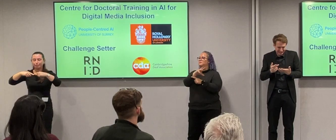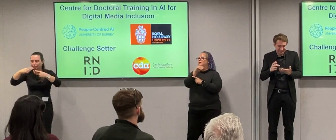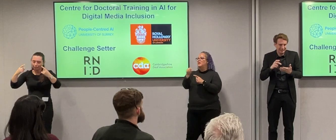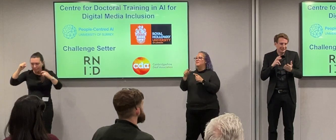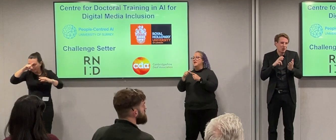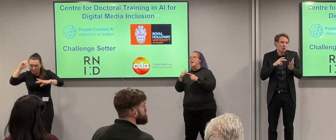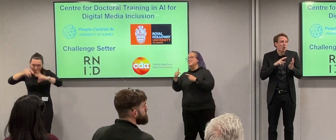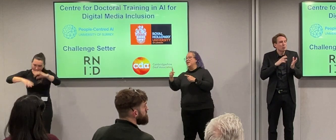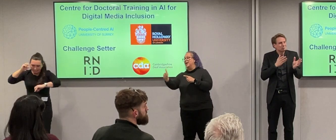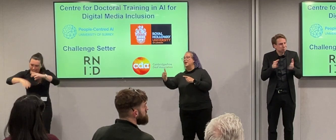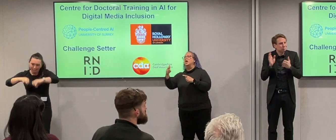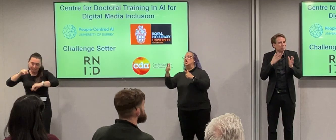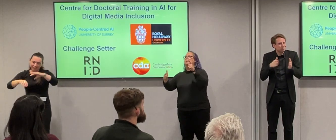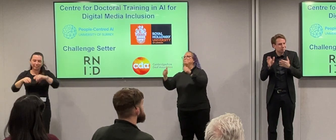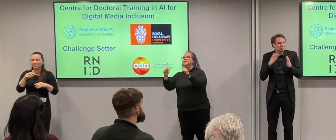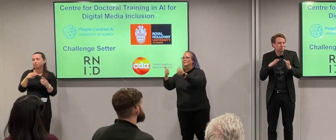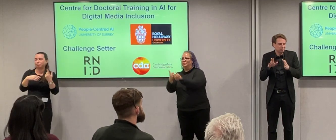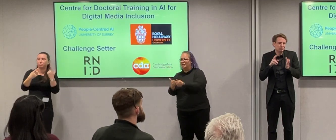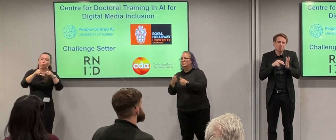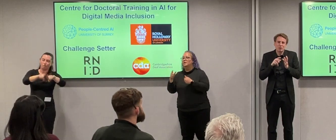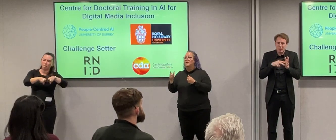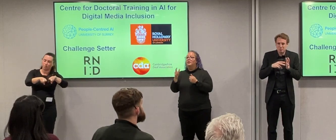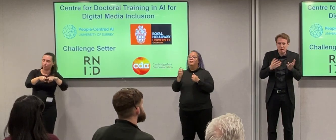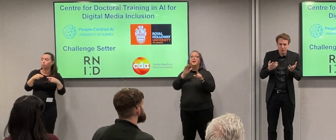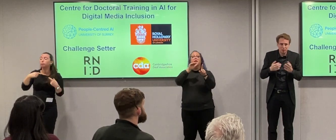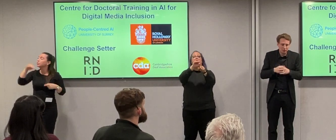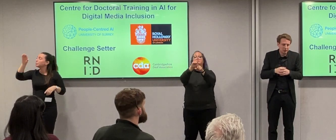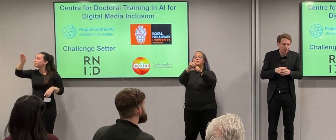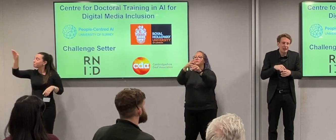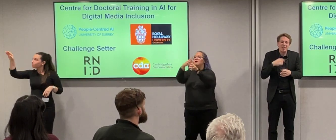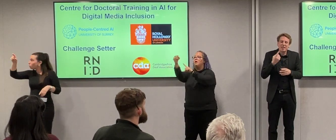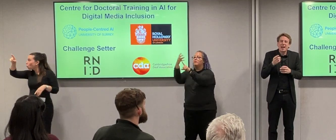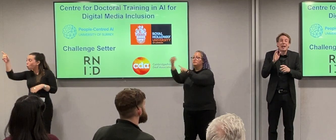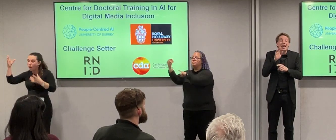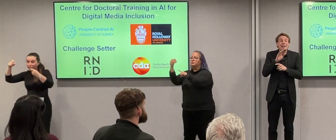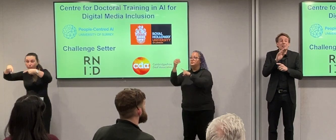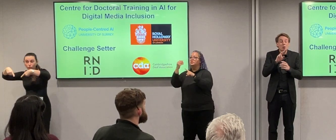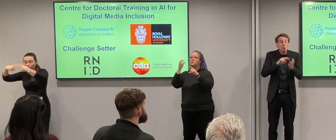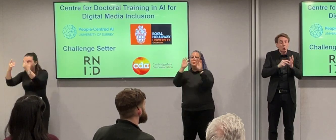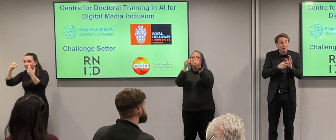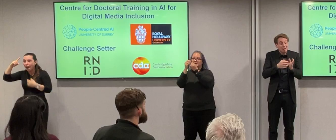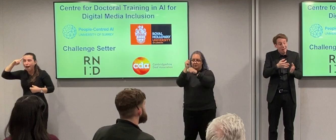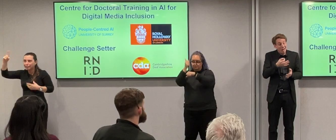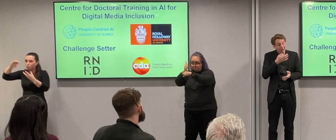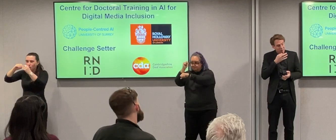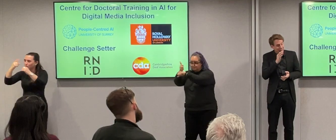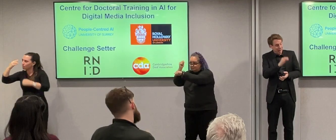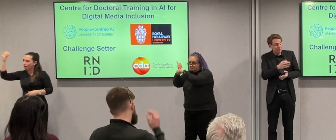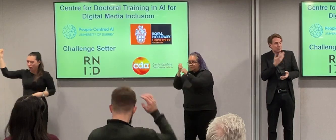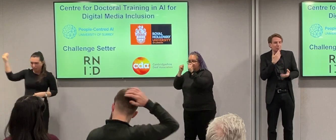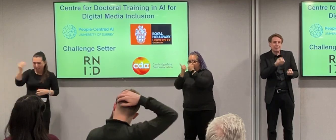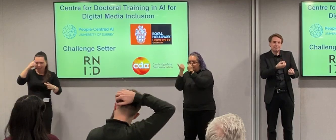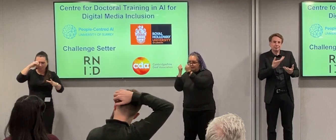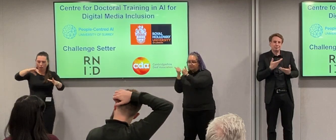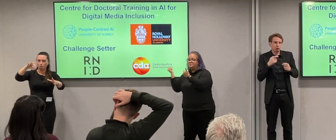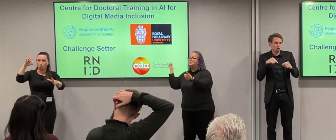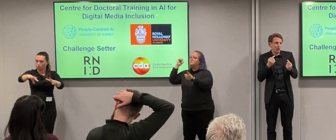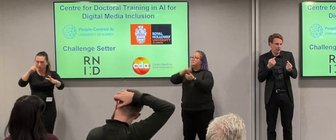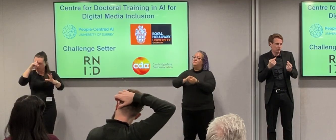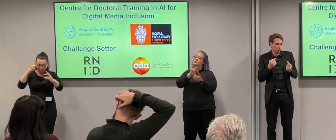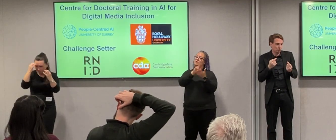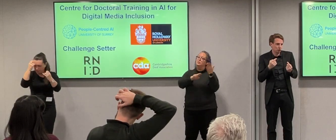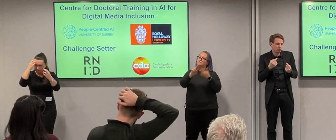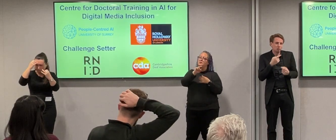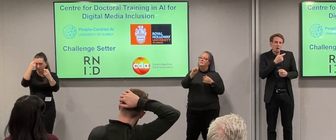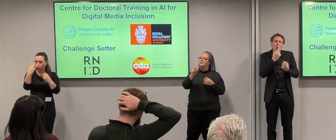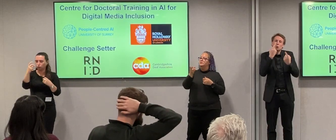year. And they ask external organisations to set these challenges. This is a collaboration between University of